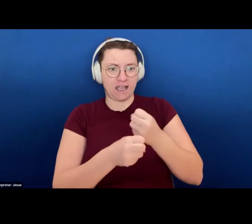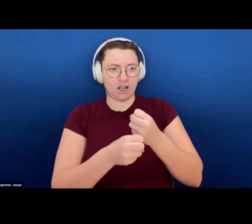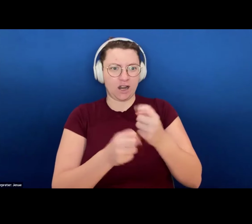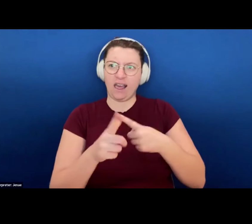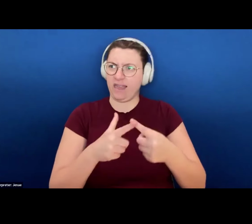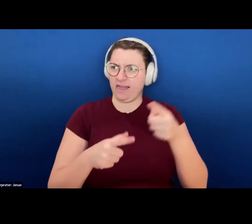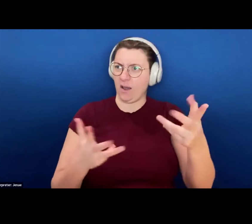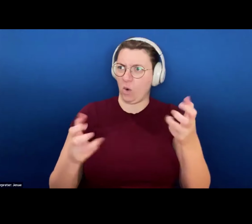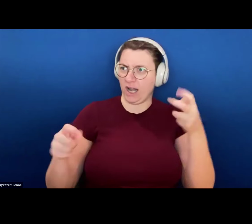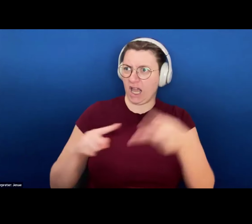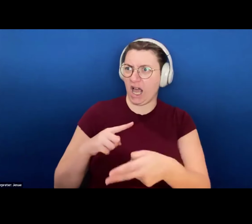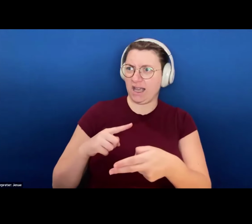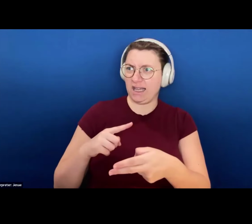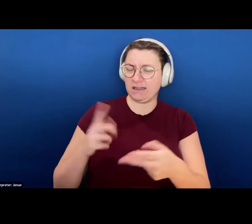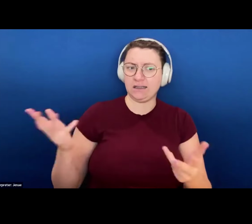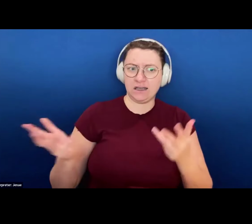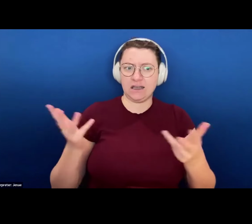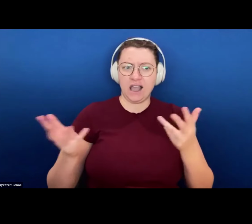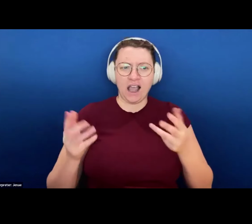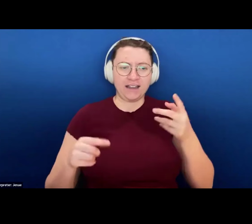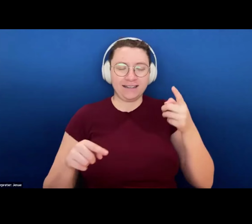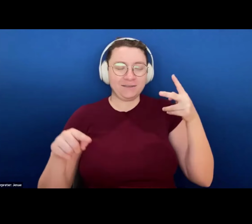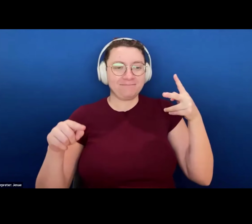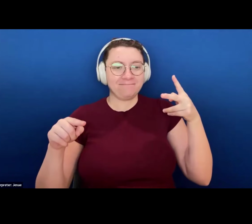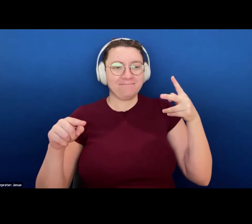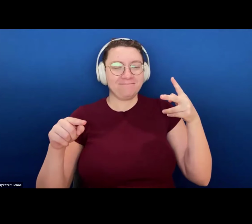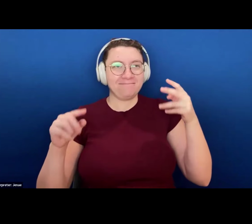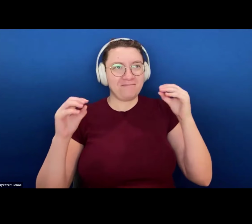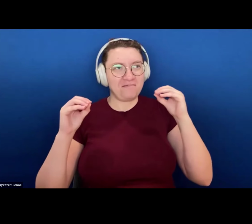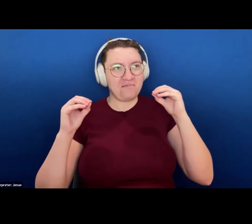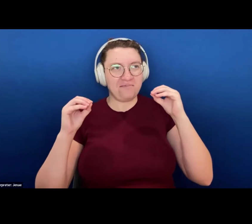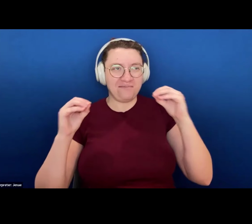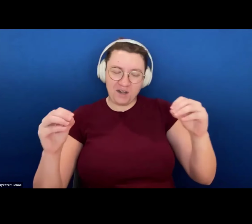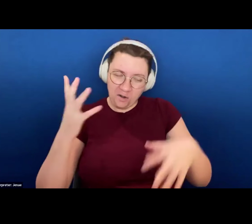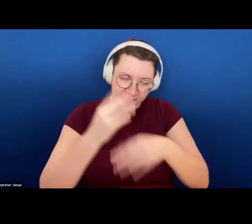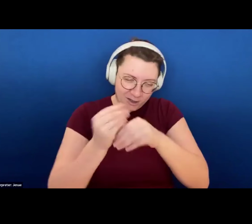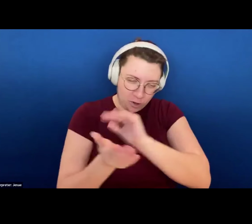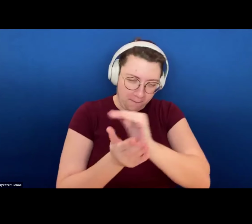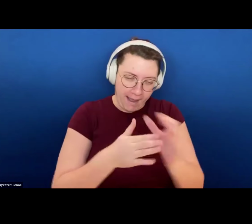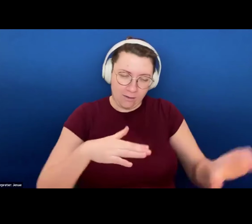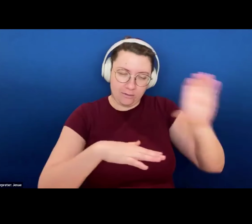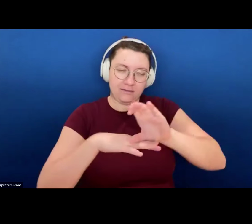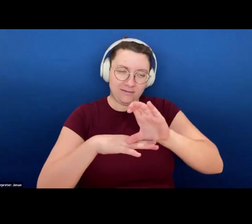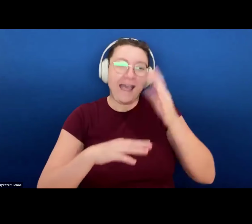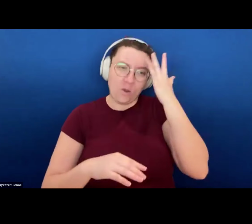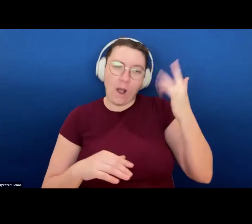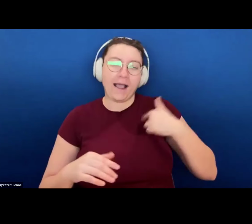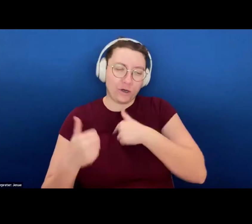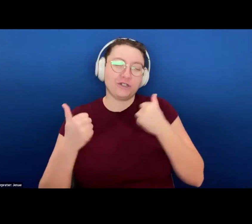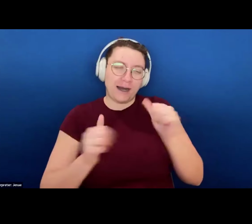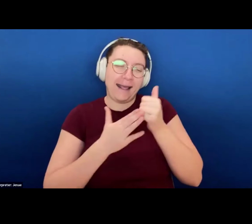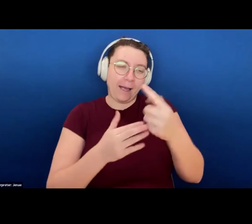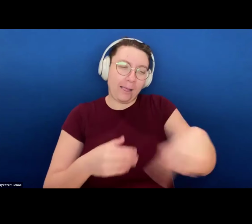cuts. Because really you're cutting, there is no extra amount built into those rates. So that's why we're trying to help